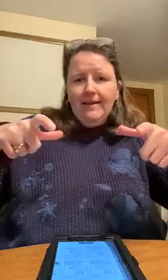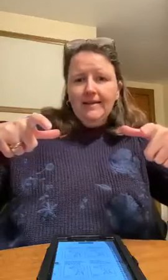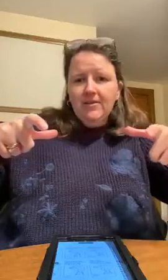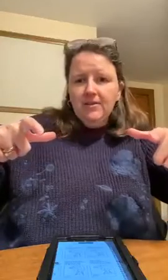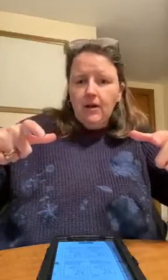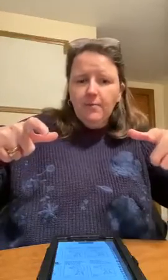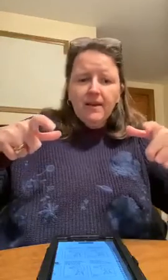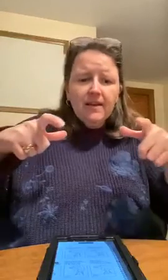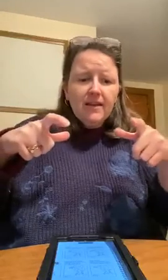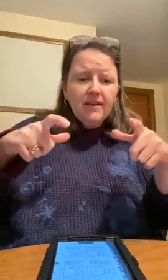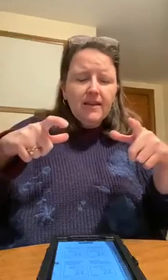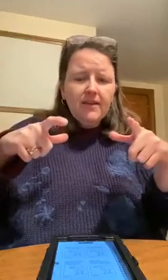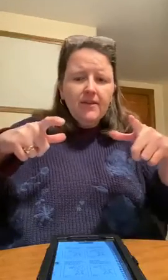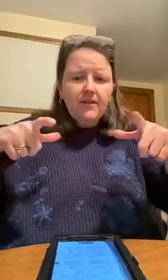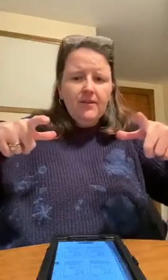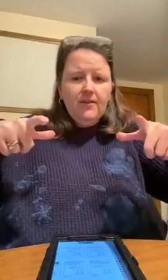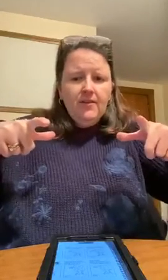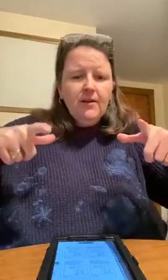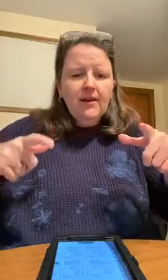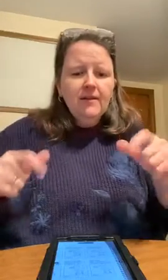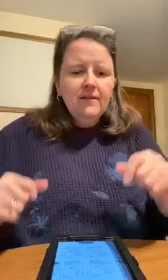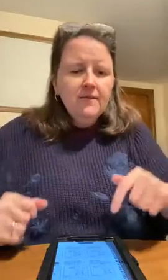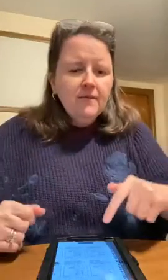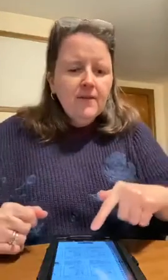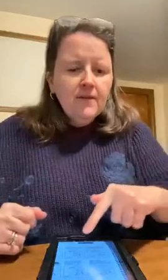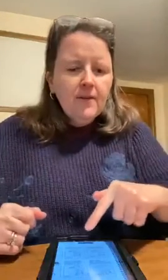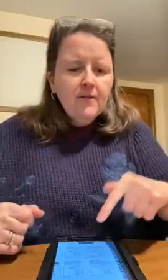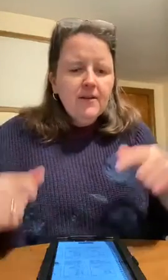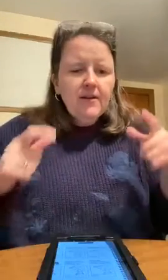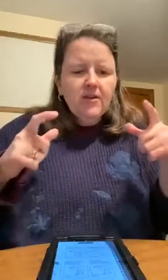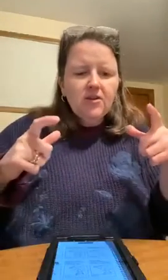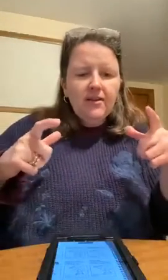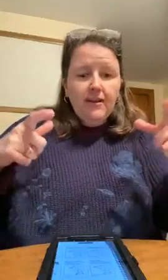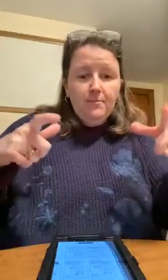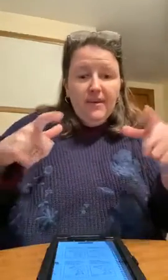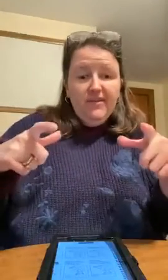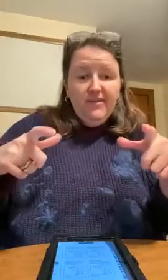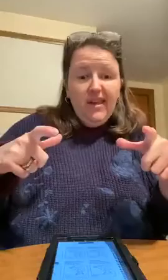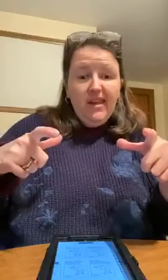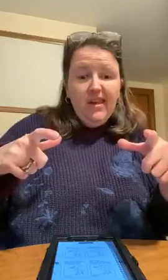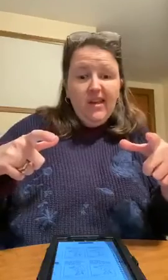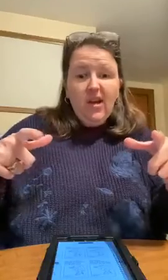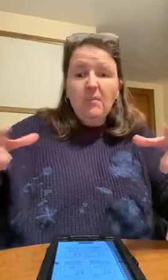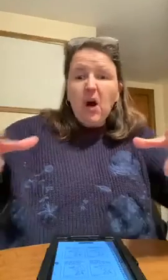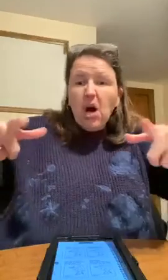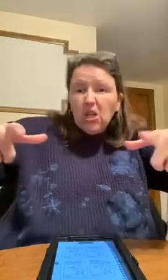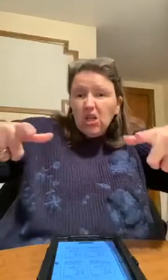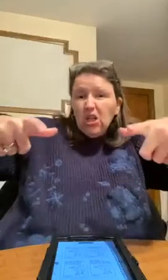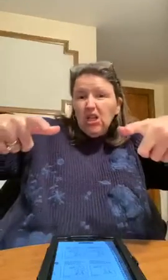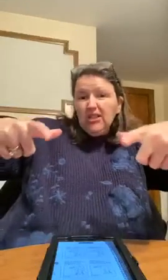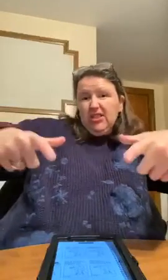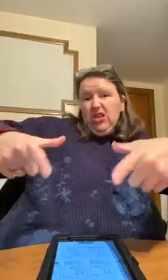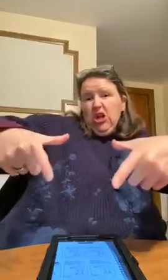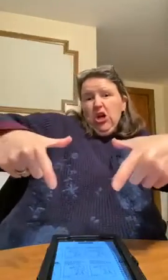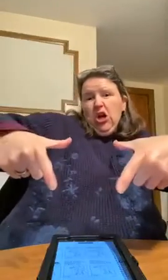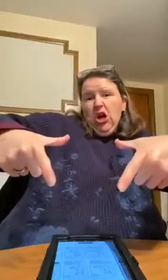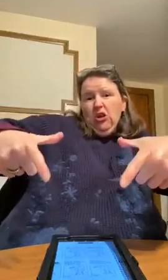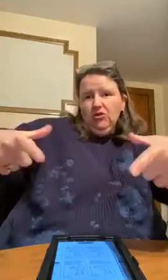show how big it is, okay. So, you can show like a big steak, a puddle, it's huge,